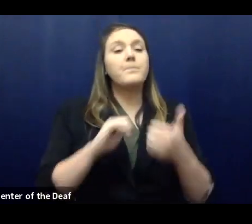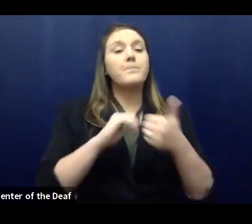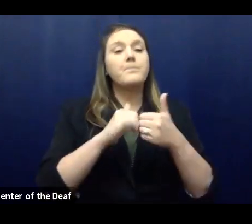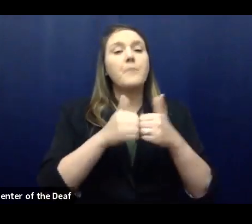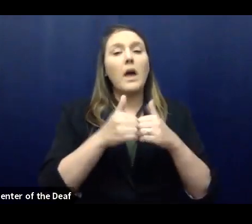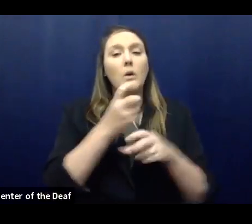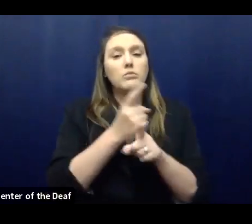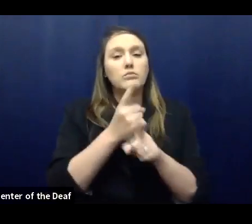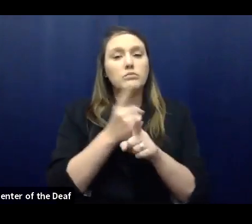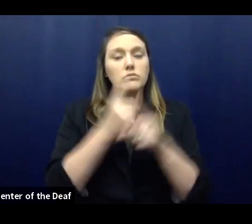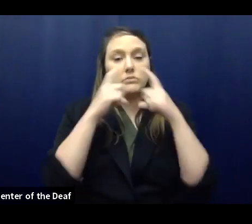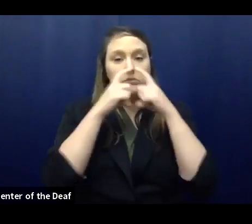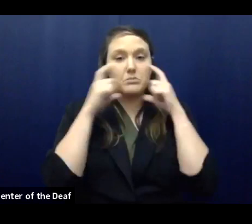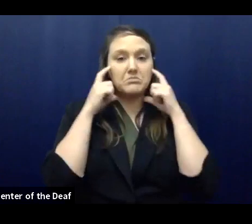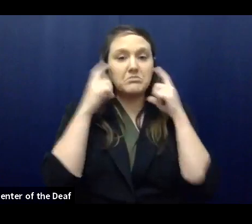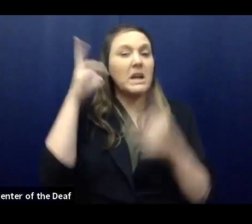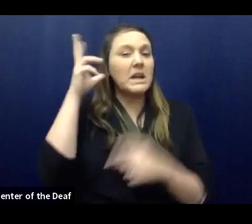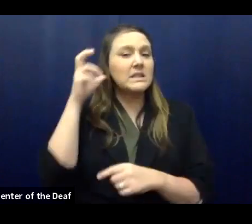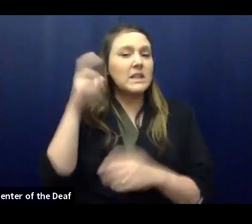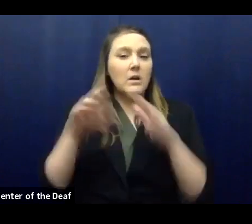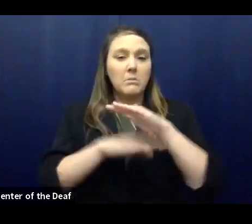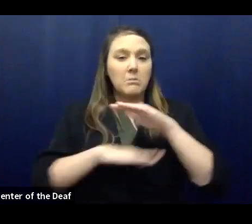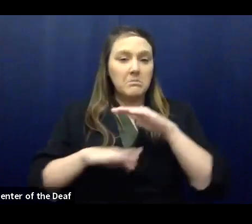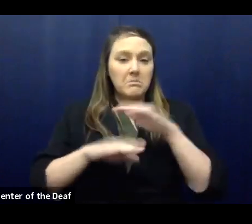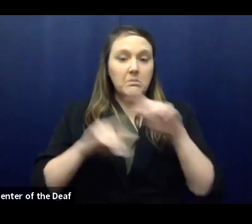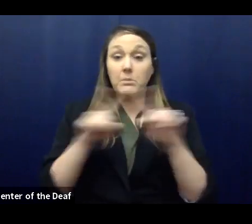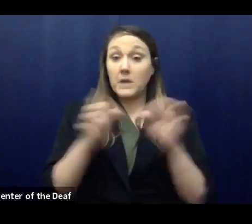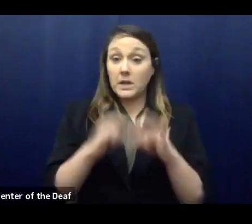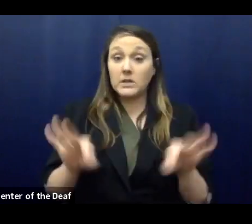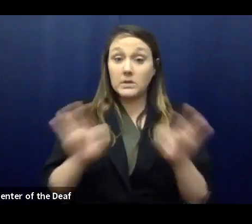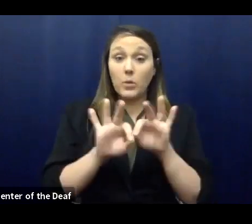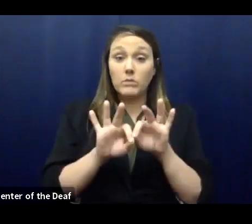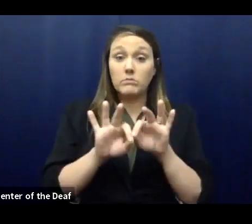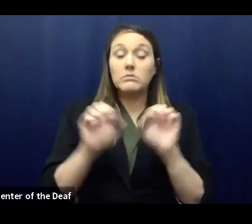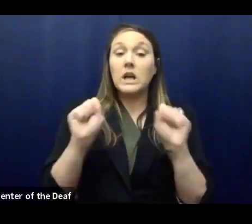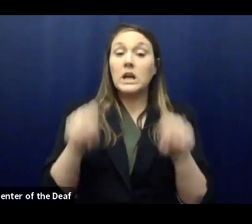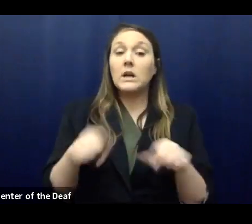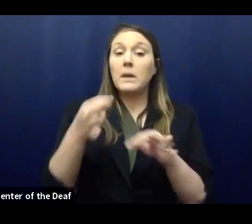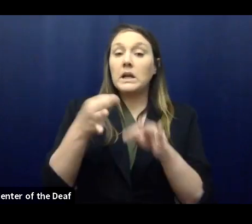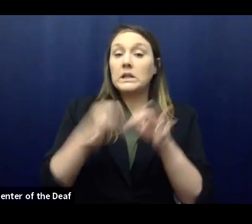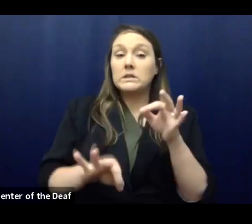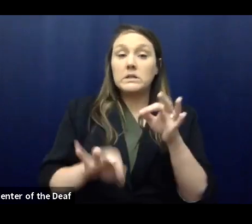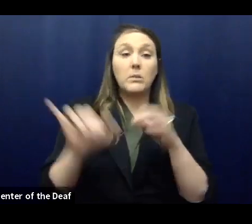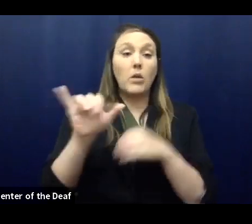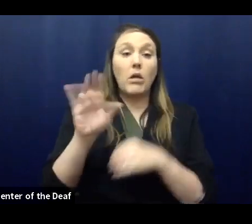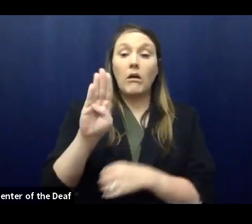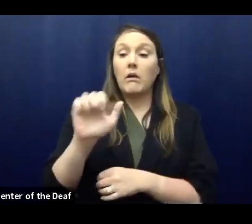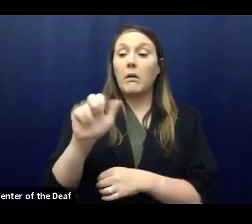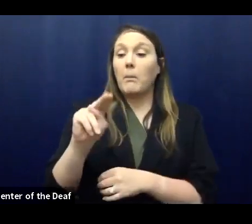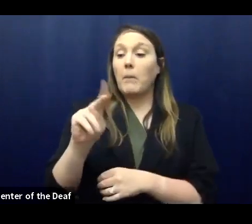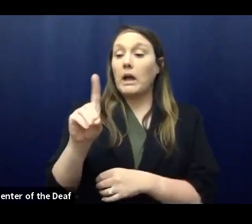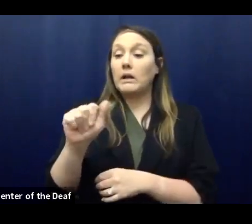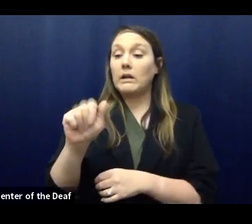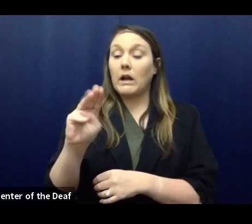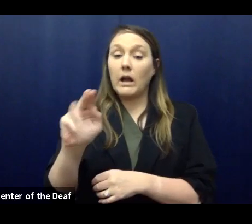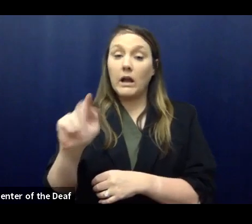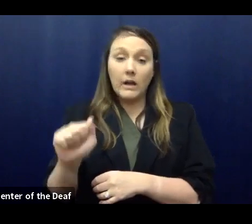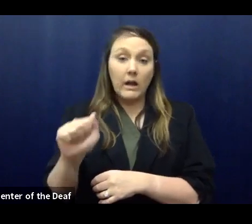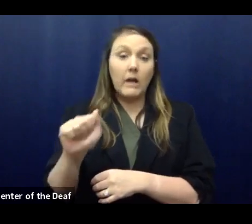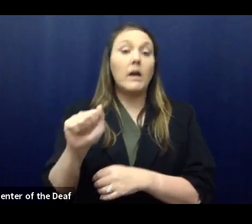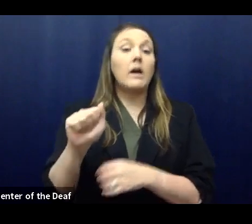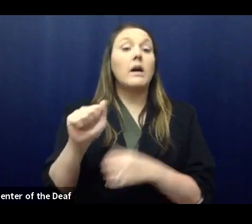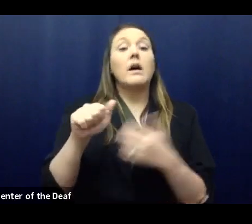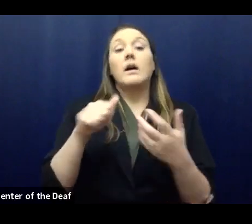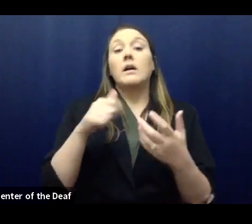basic, but it's very important. First, your mask can be something as simple as a bandana or a t-shirt. It doesn't have to be